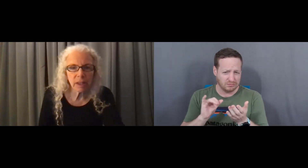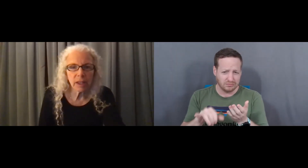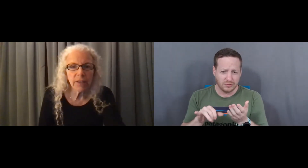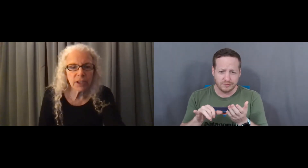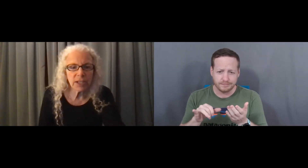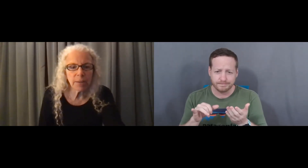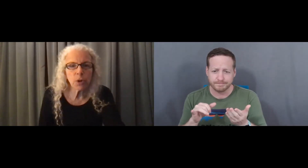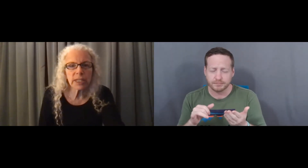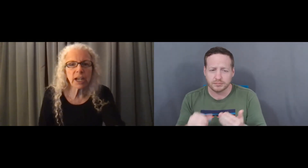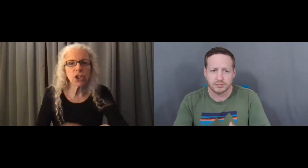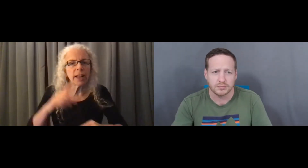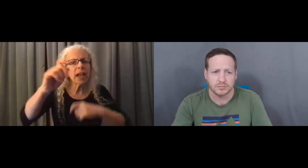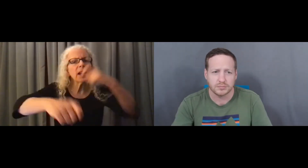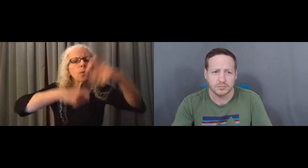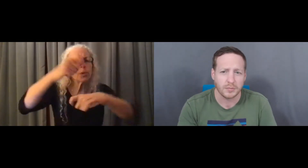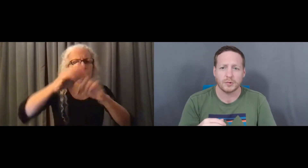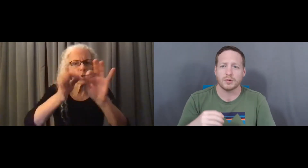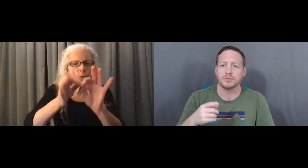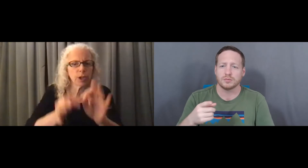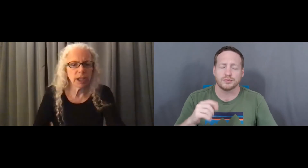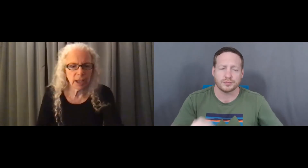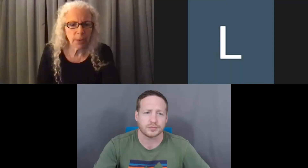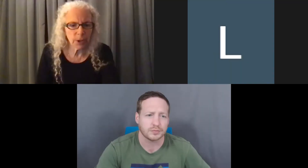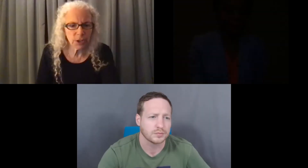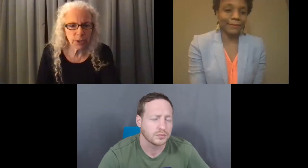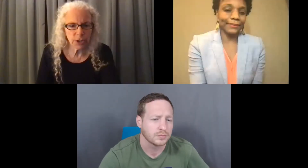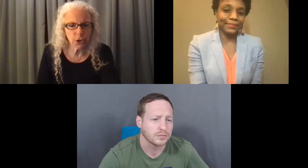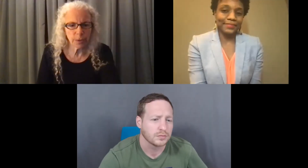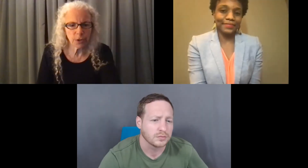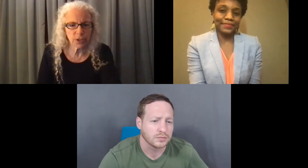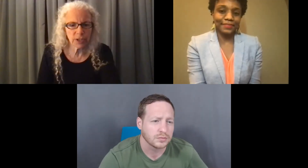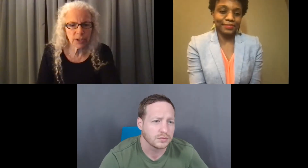If there's any more discussion on that, and we're going to switch interpreters.